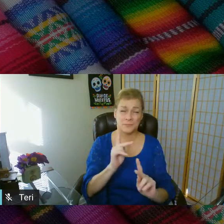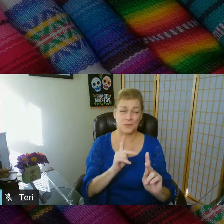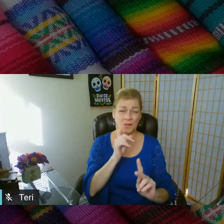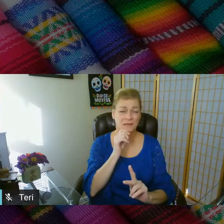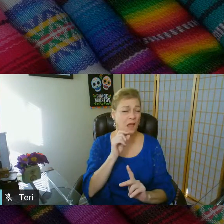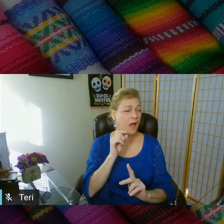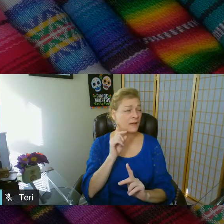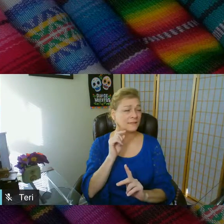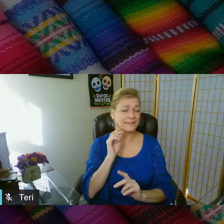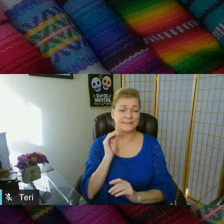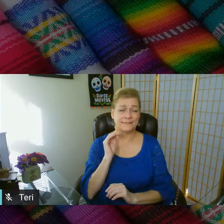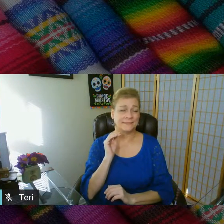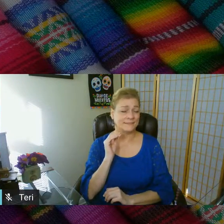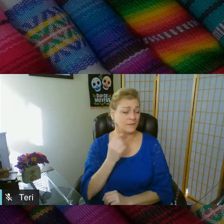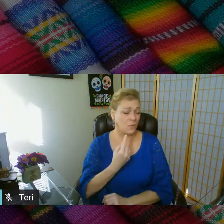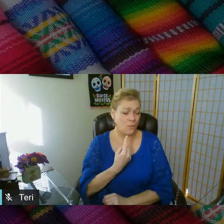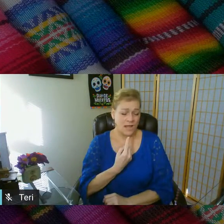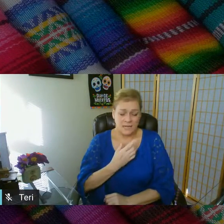allow this